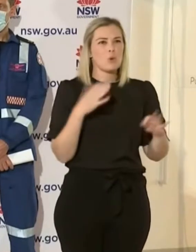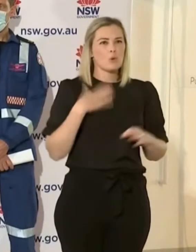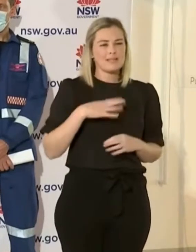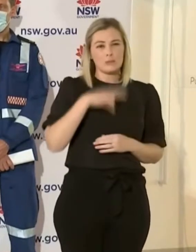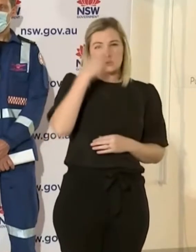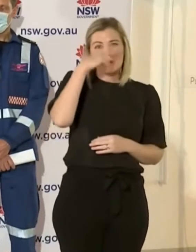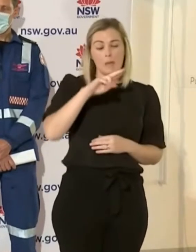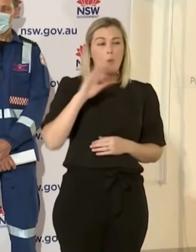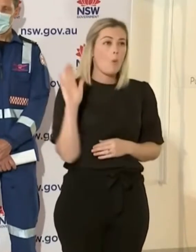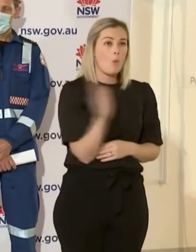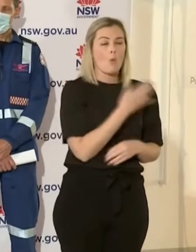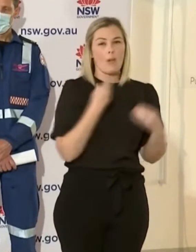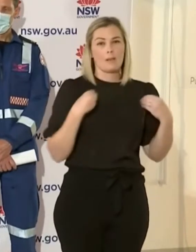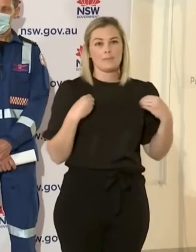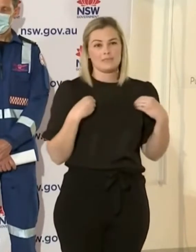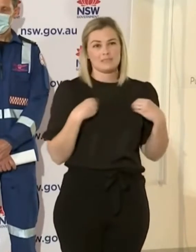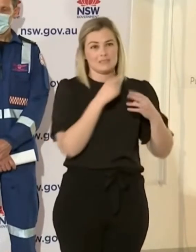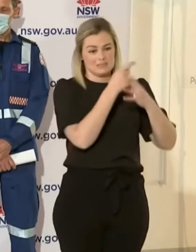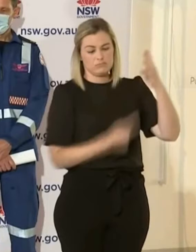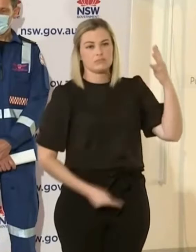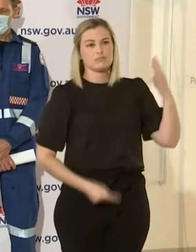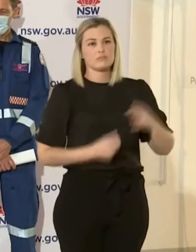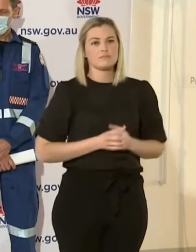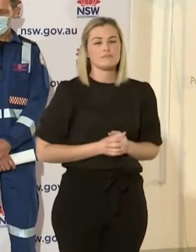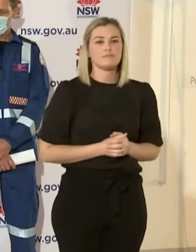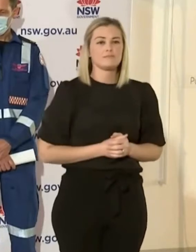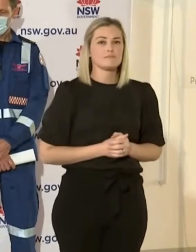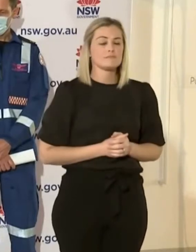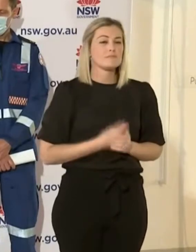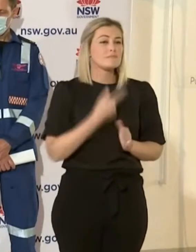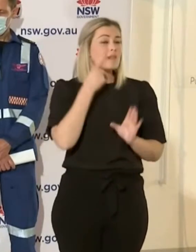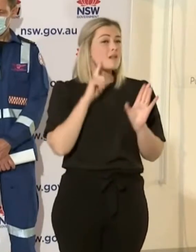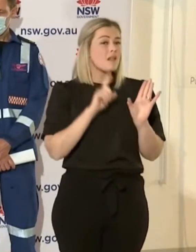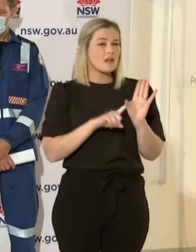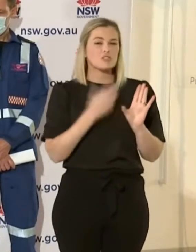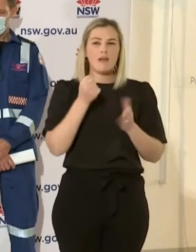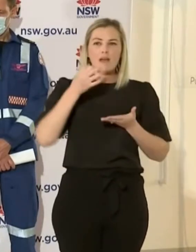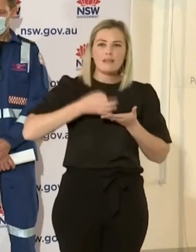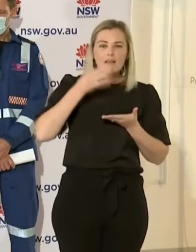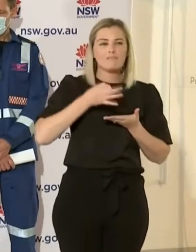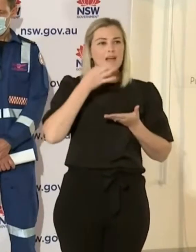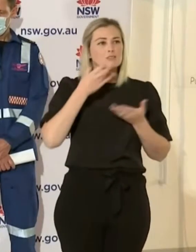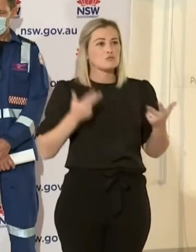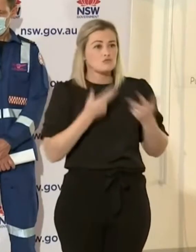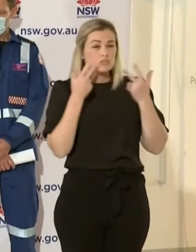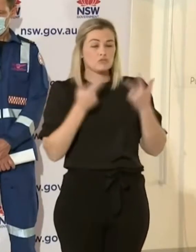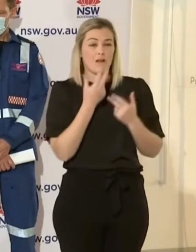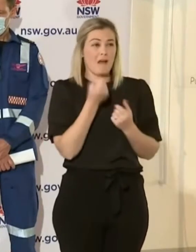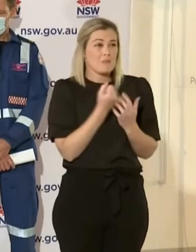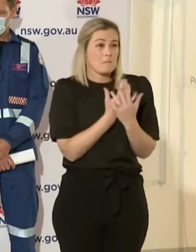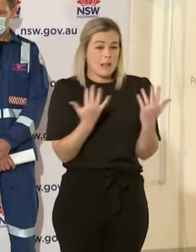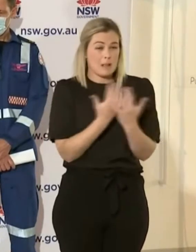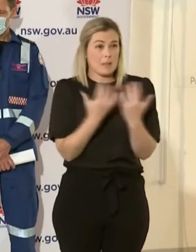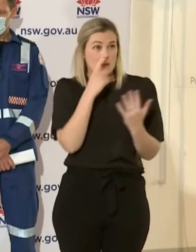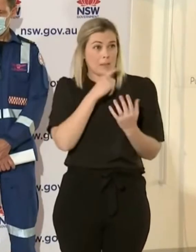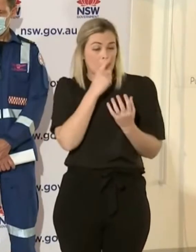And we can remember some cases, I mean, earlier on last year where cafes and restaurants just had a lot of people that were exposed, and